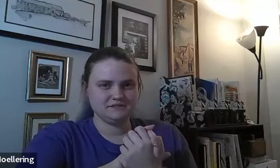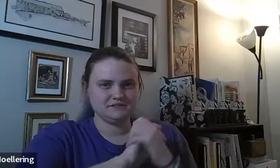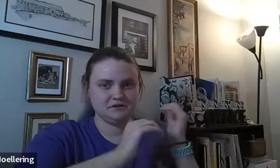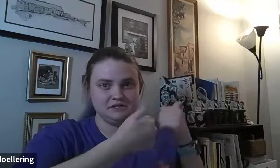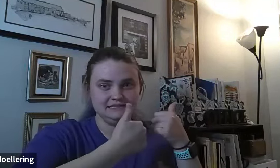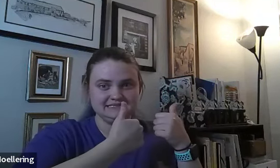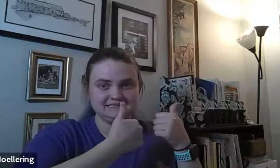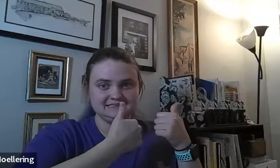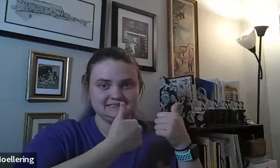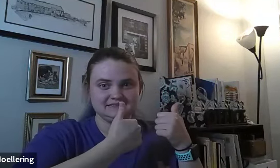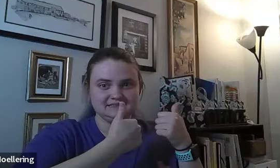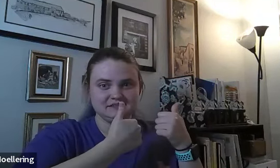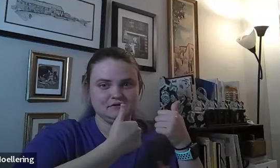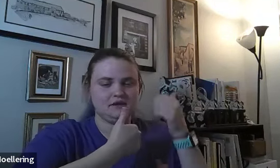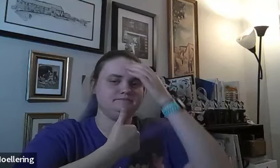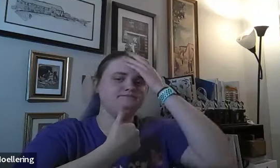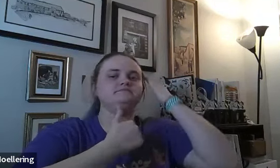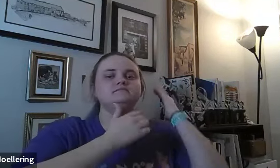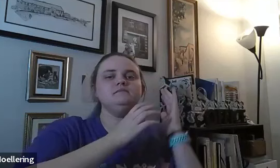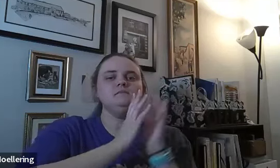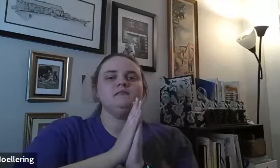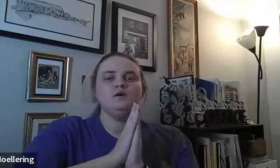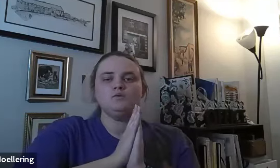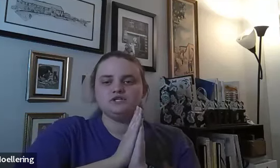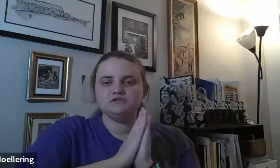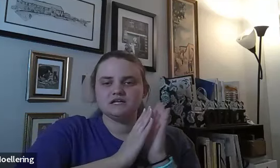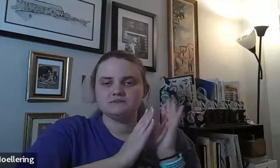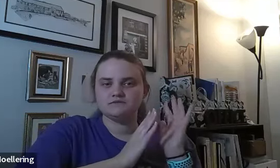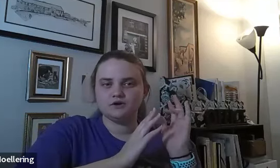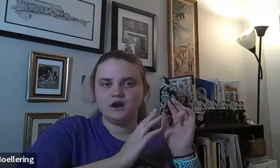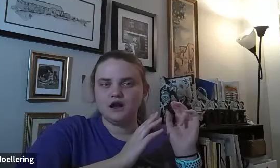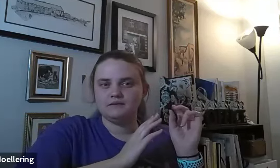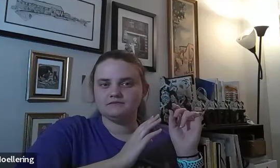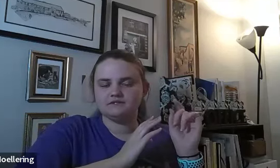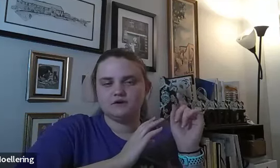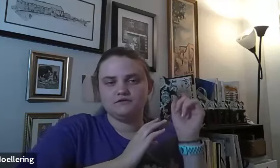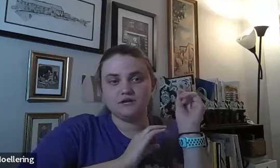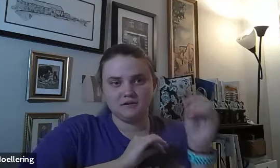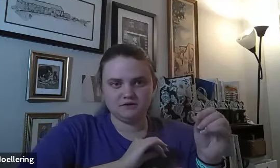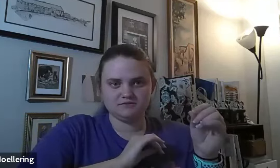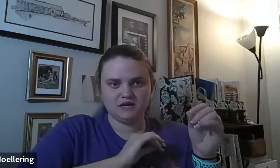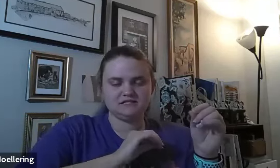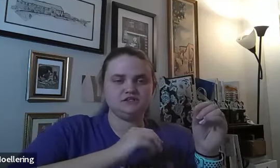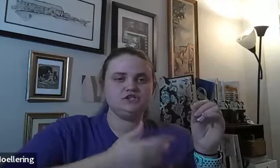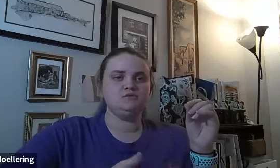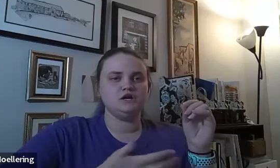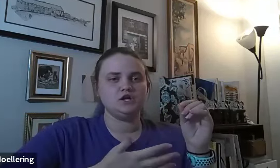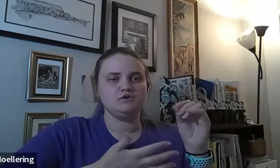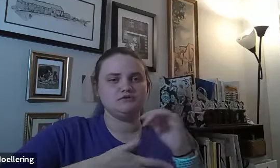Sound good? Okay. Would you guys prefer, so for numbers practicing, do you want to go through